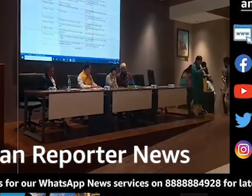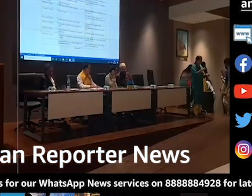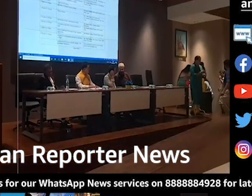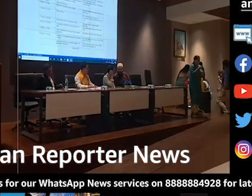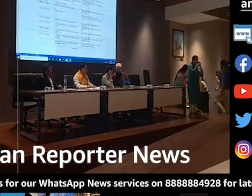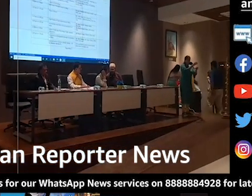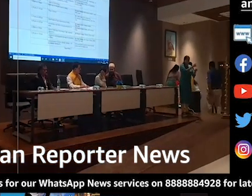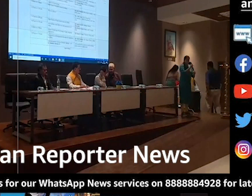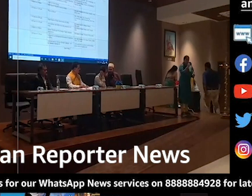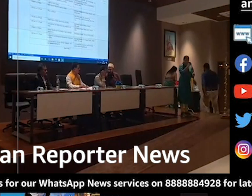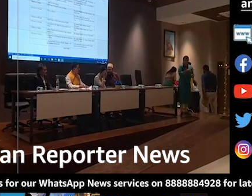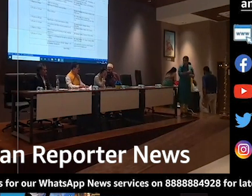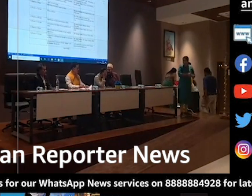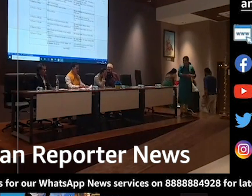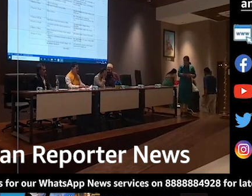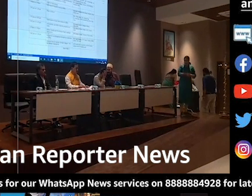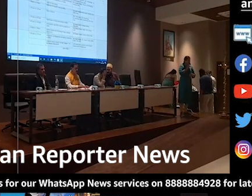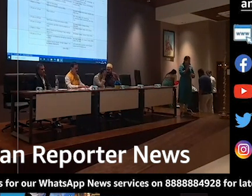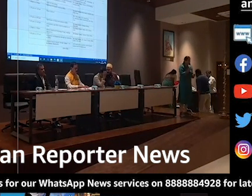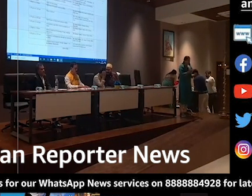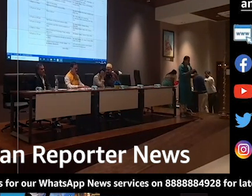memento from our heart.